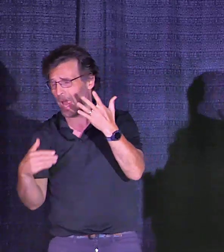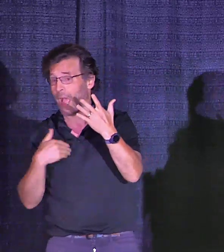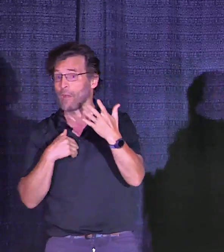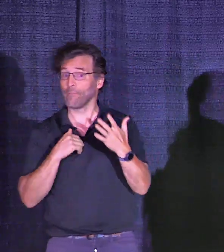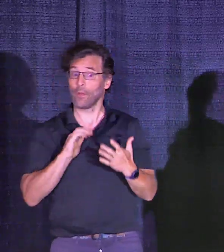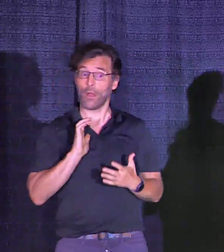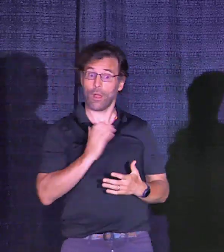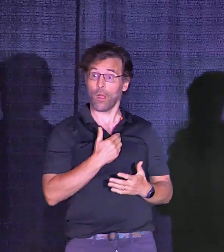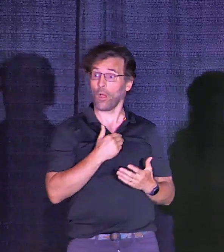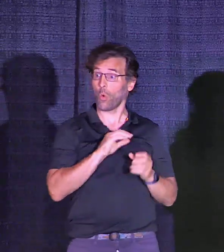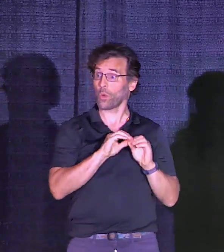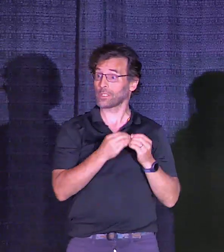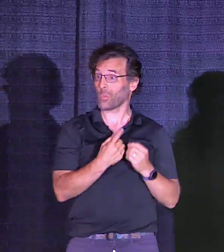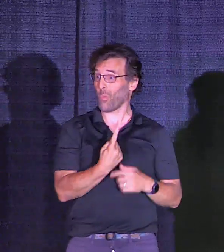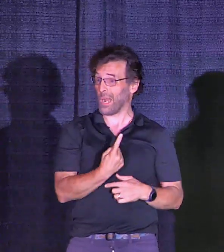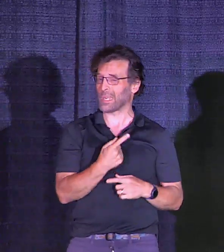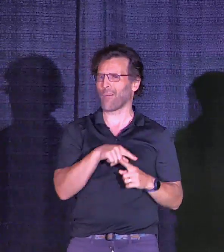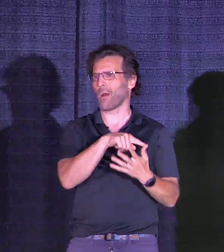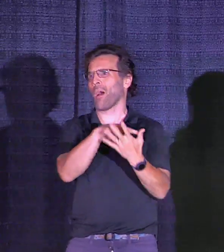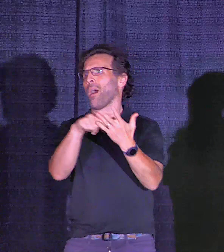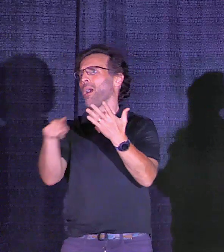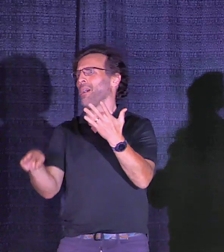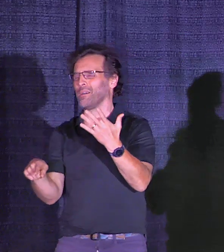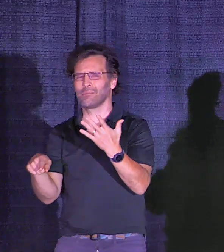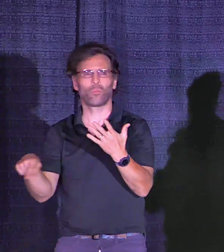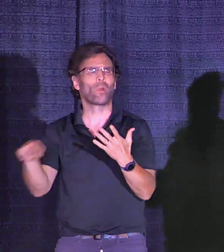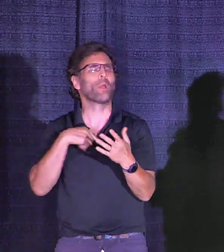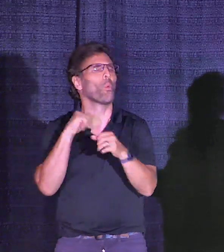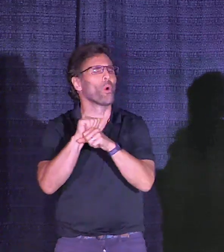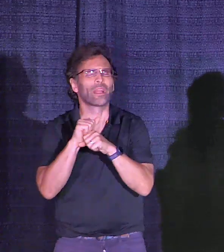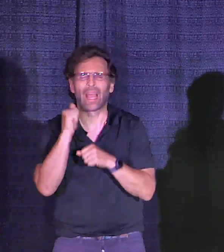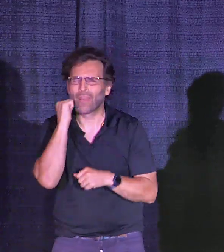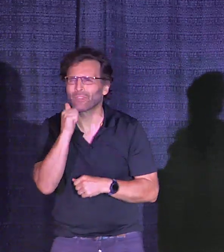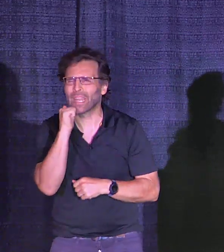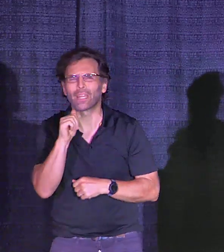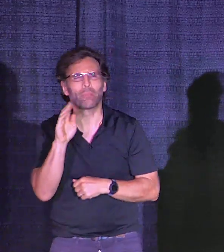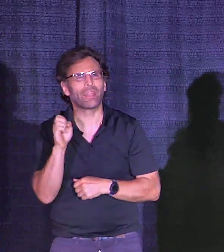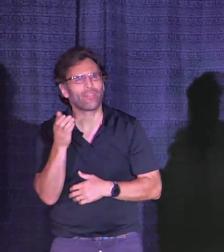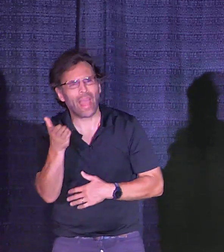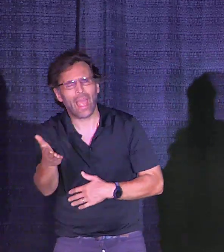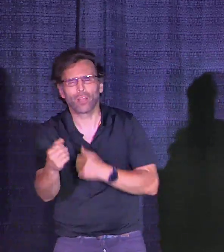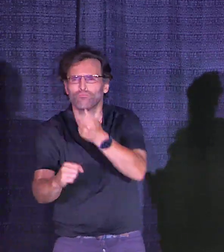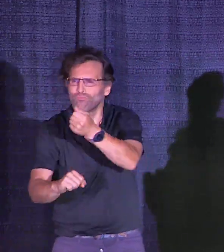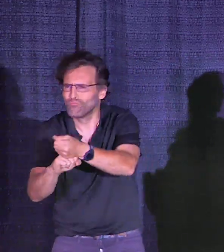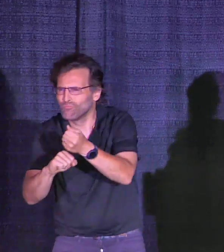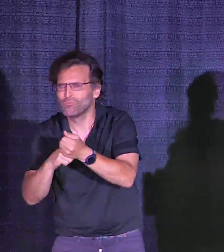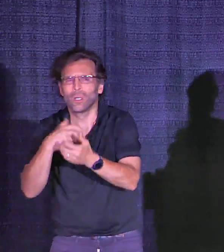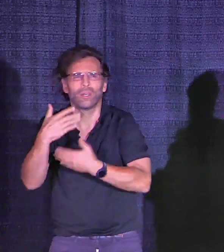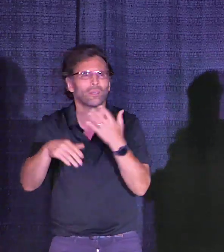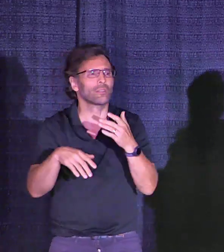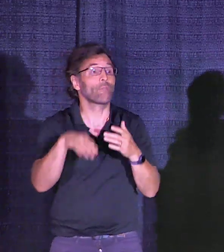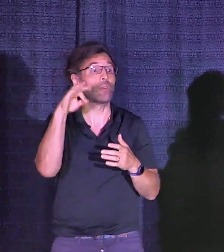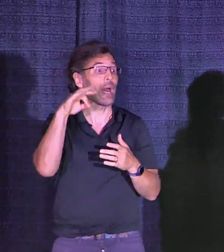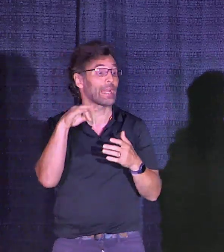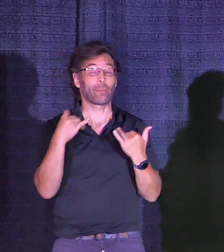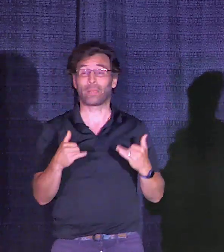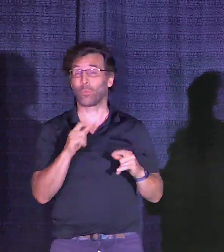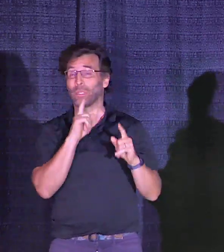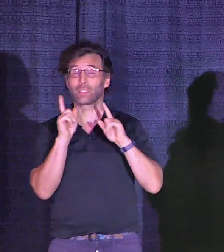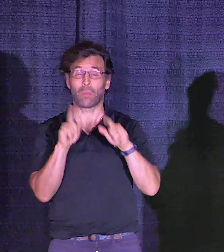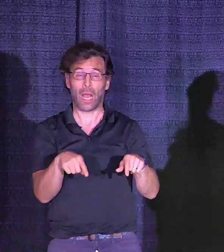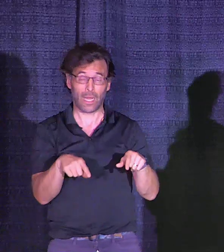and communities across Minnesota that work every day to be there, to take, to find immediate